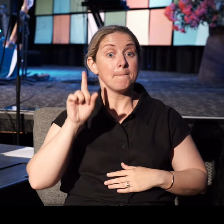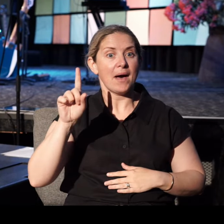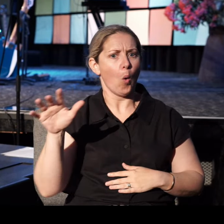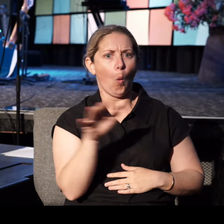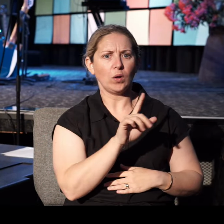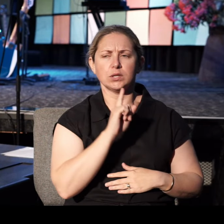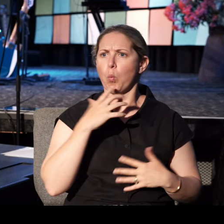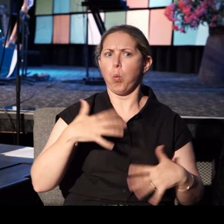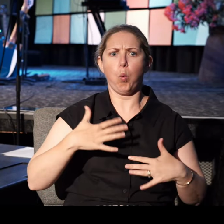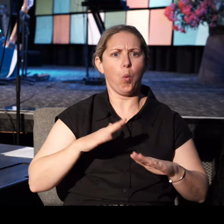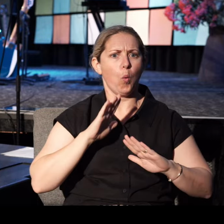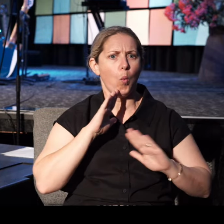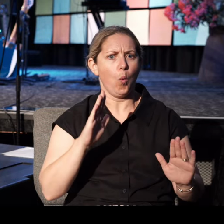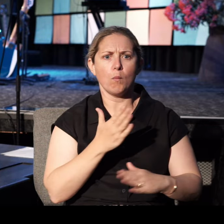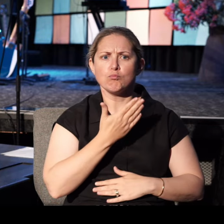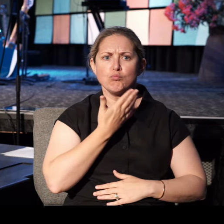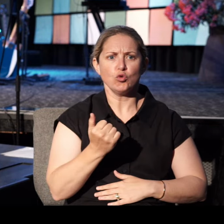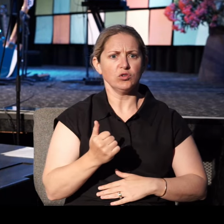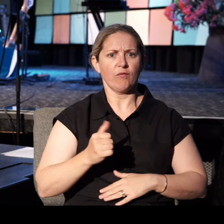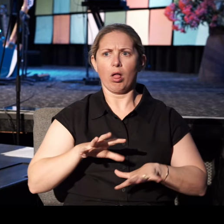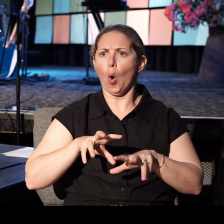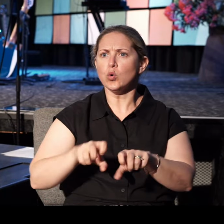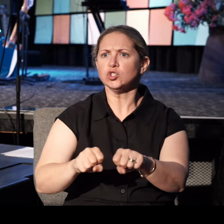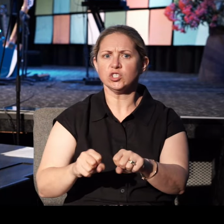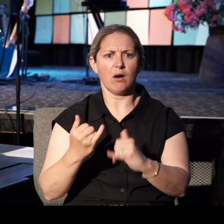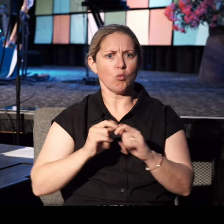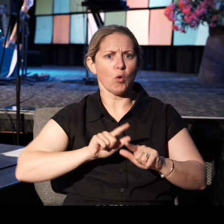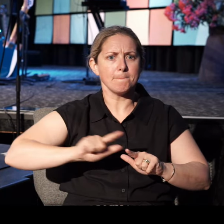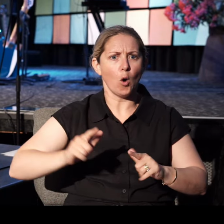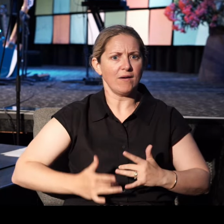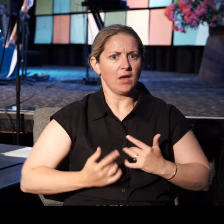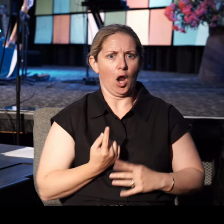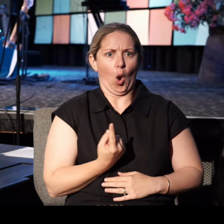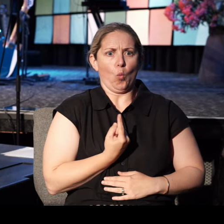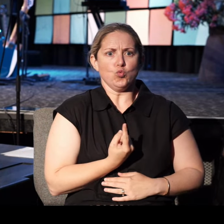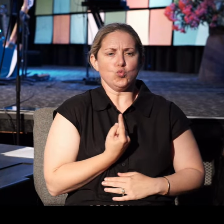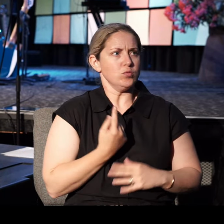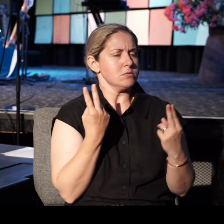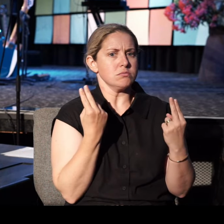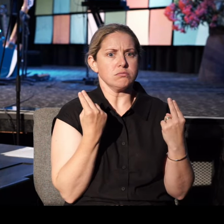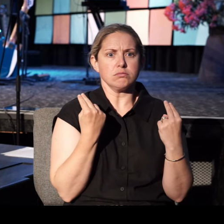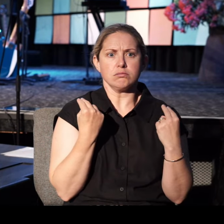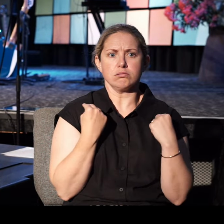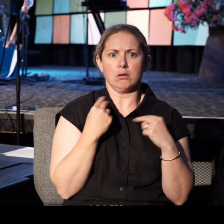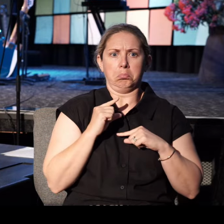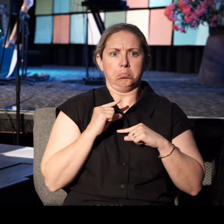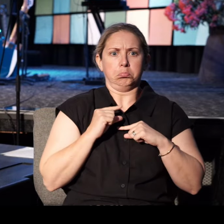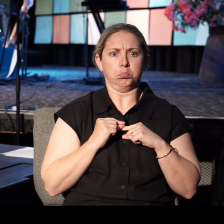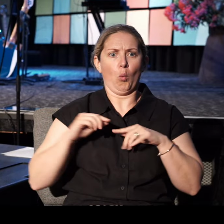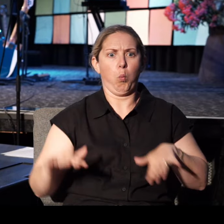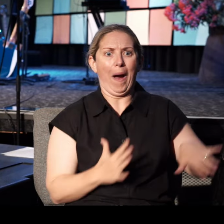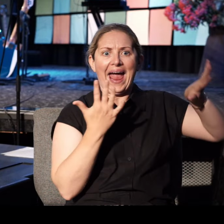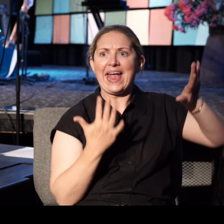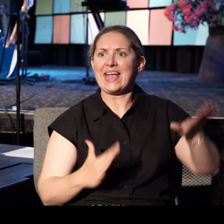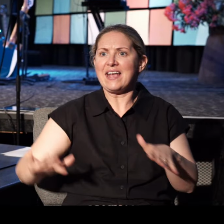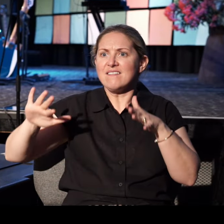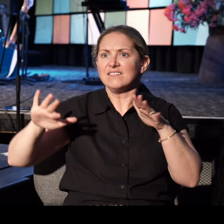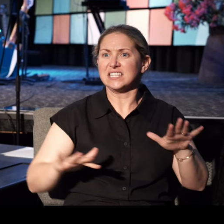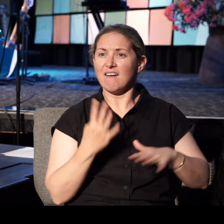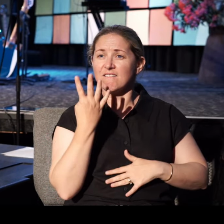beauty of it, the beauty and the power, the remoteness, the danger, the waves, the extraordinary character of it. They're going through